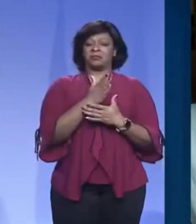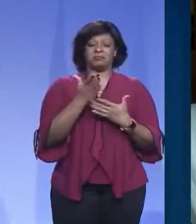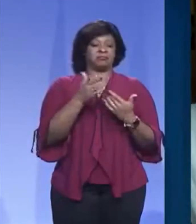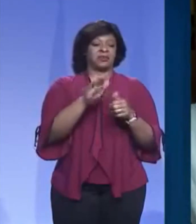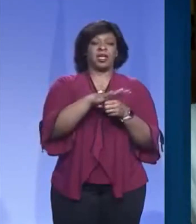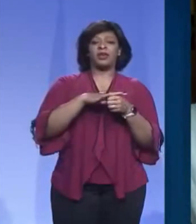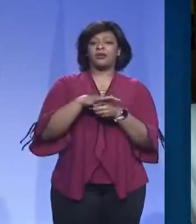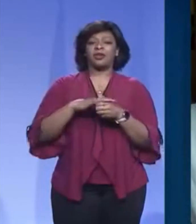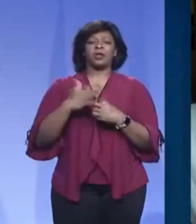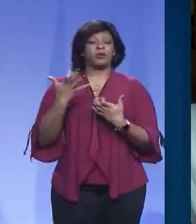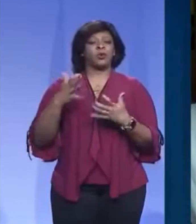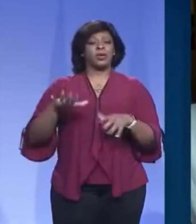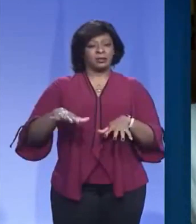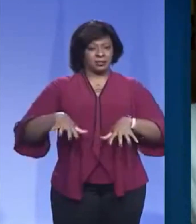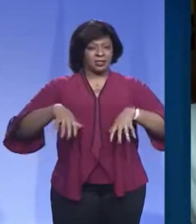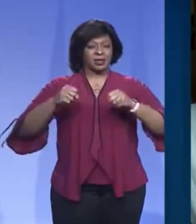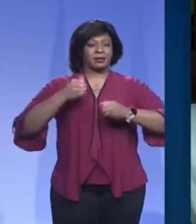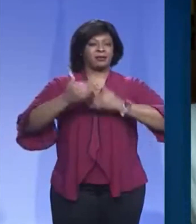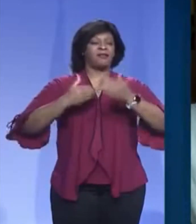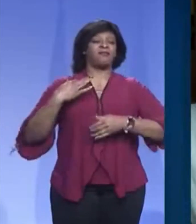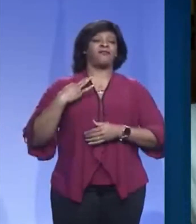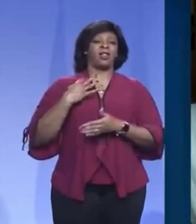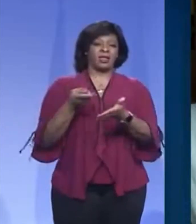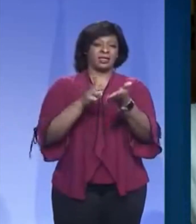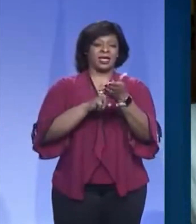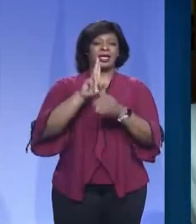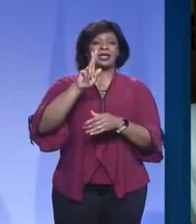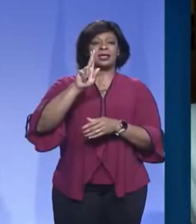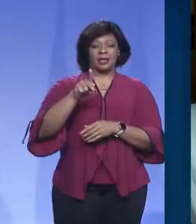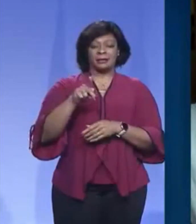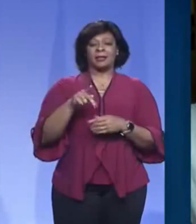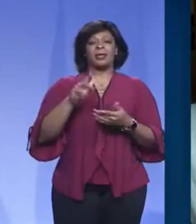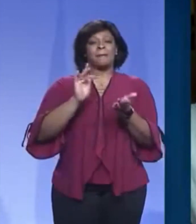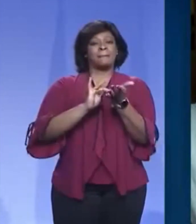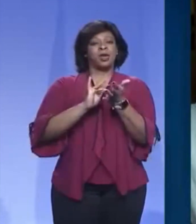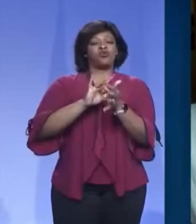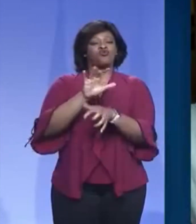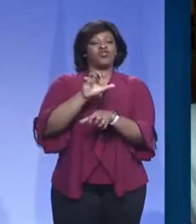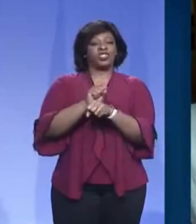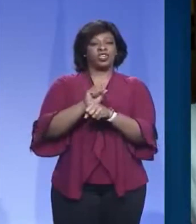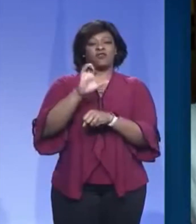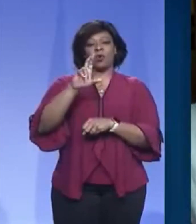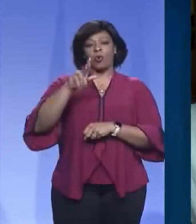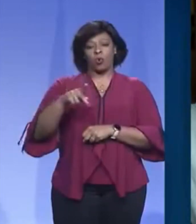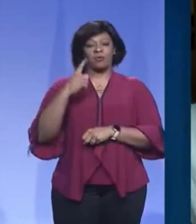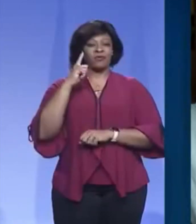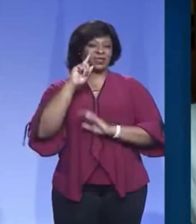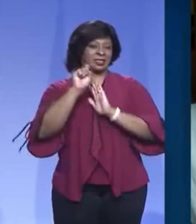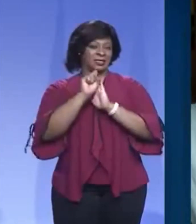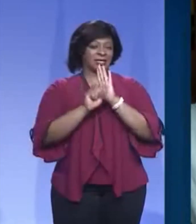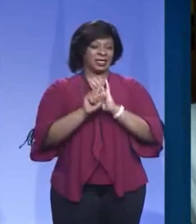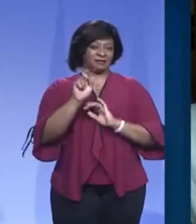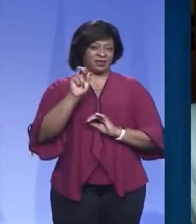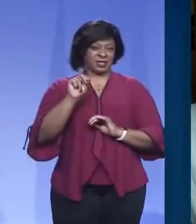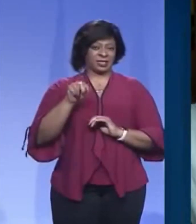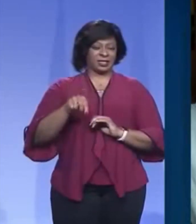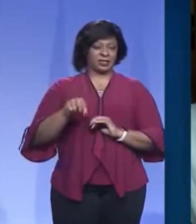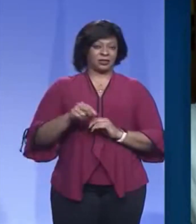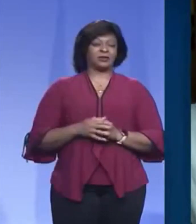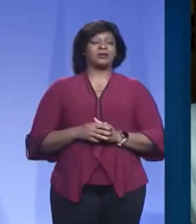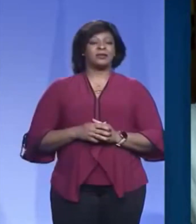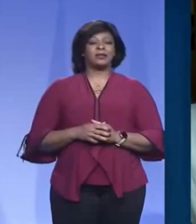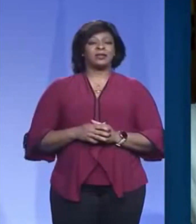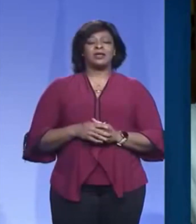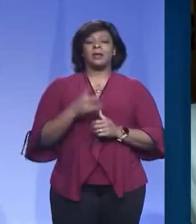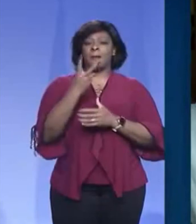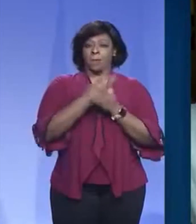would like you to step forward and sign up to the to the Medical Reserve Corps for the state of Tennessee. There